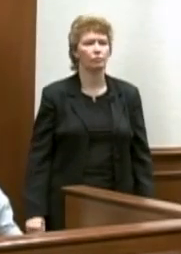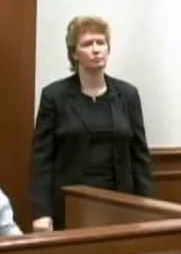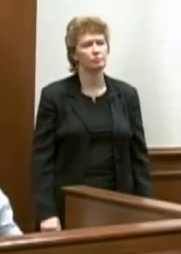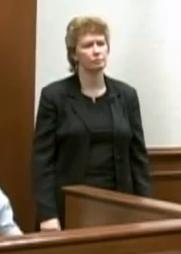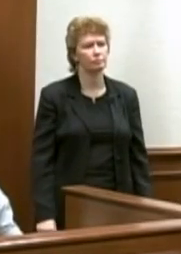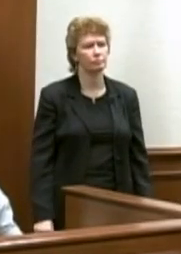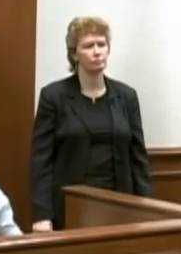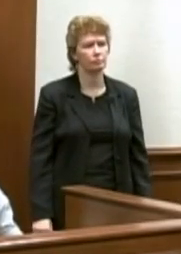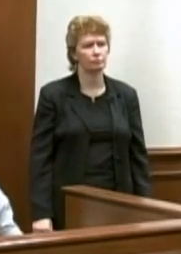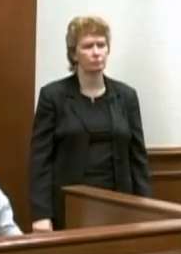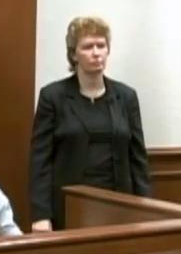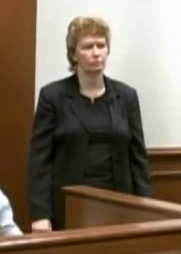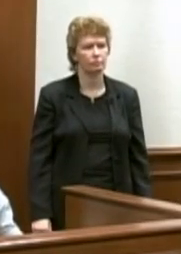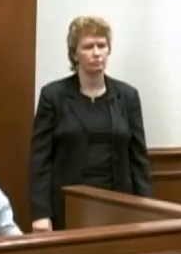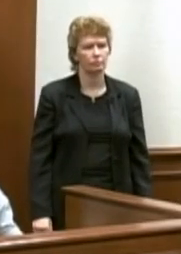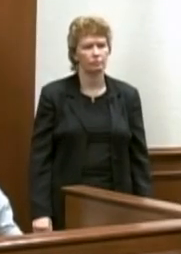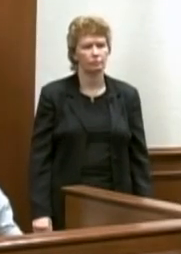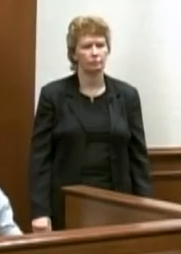No.